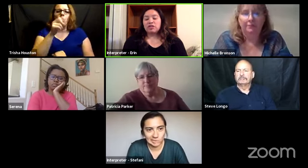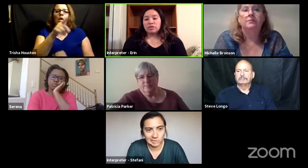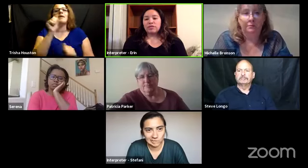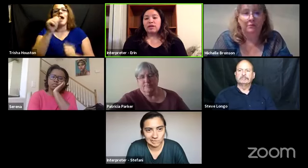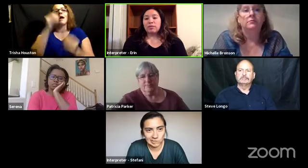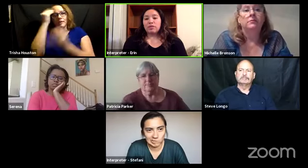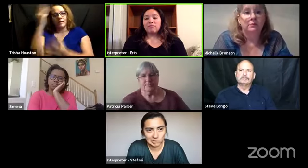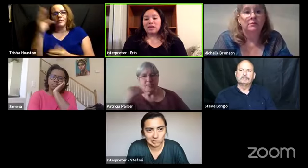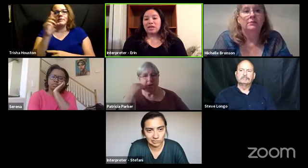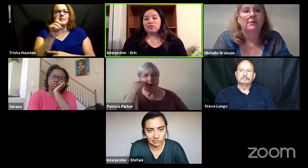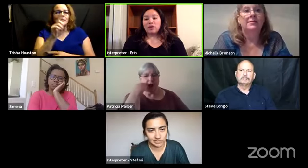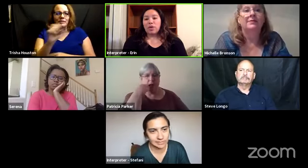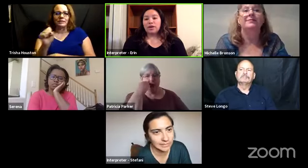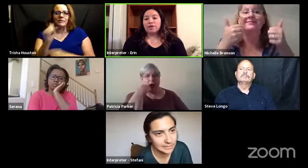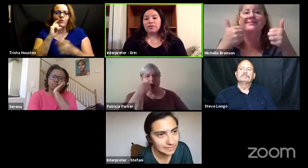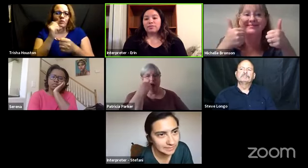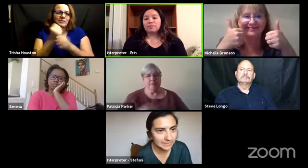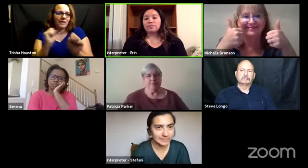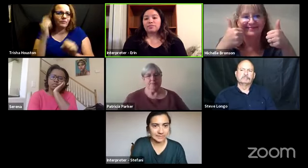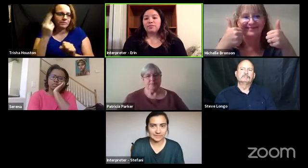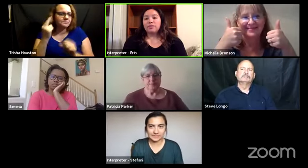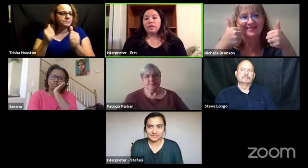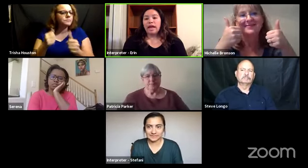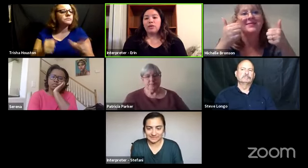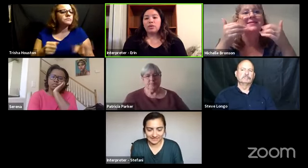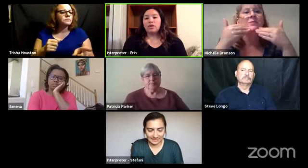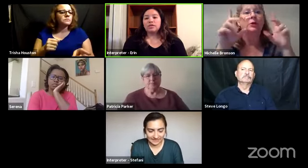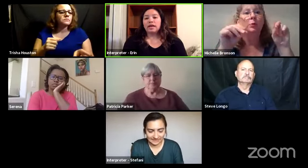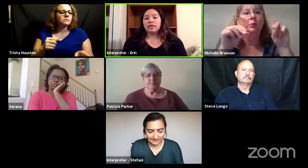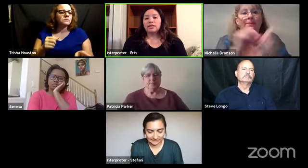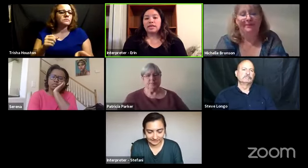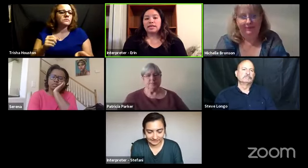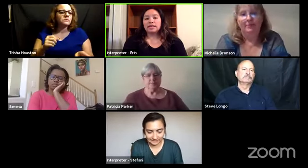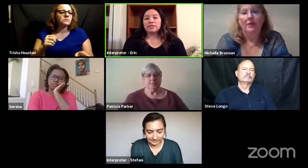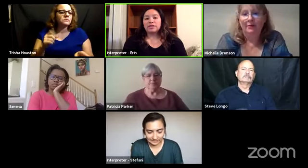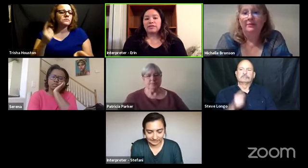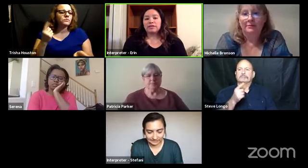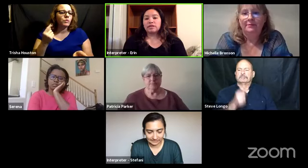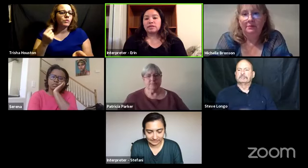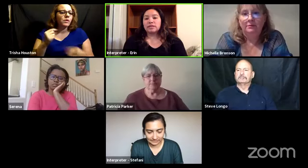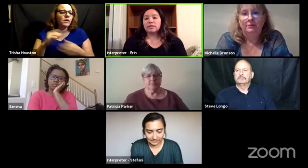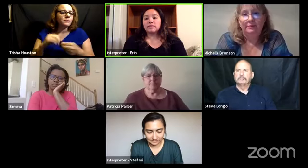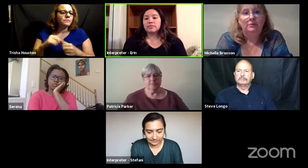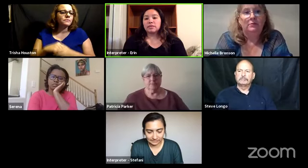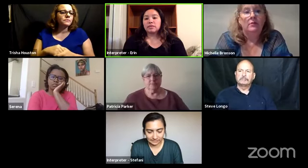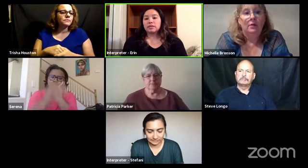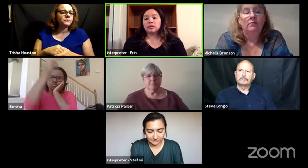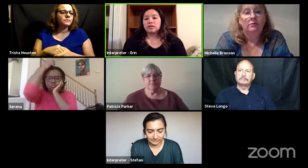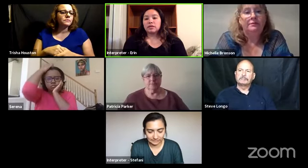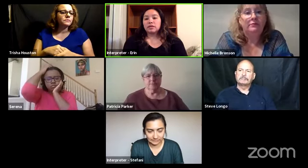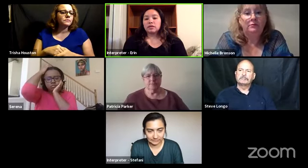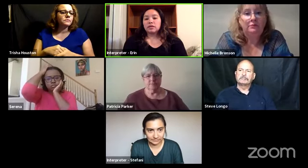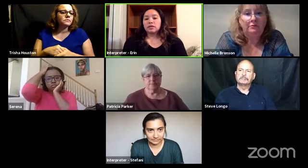terms of the number of meetings required. And we will tell DSS it's for safety reasons.